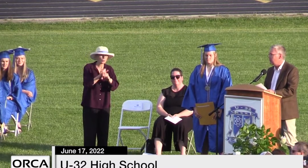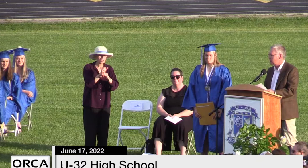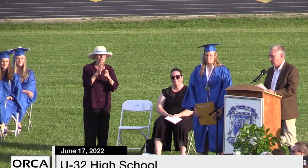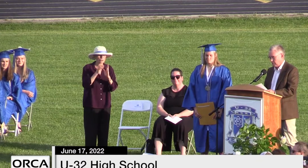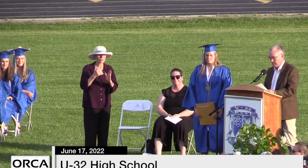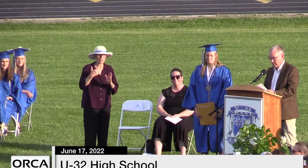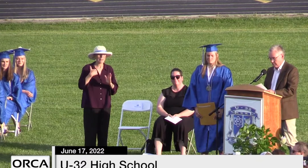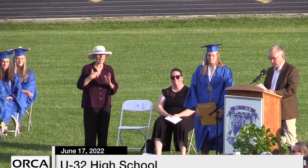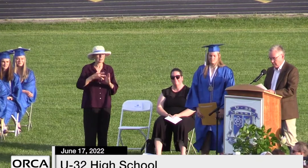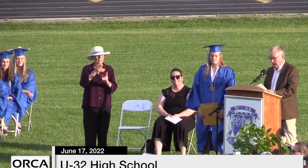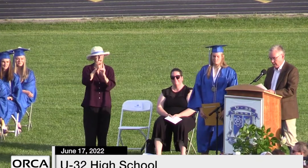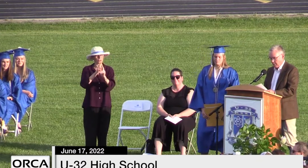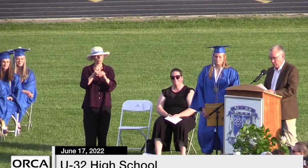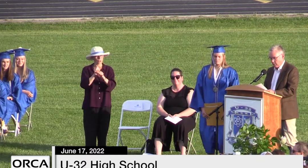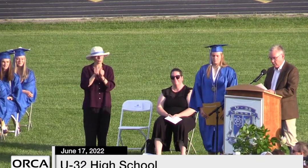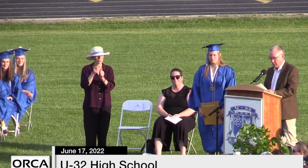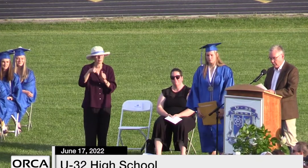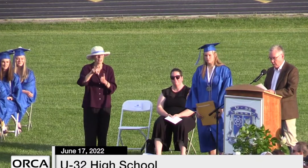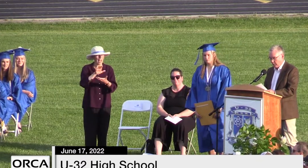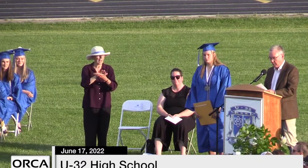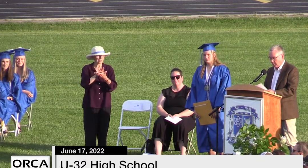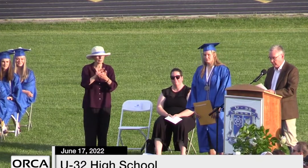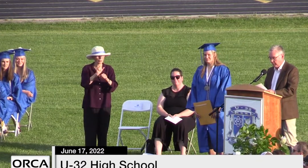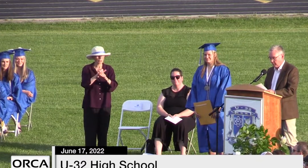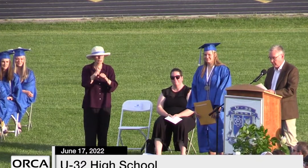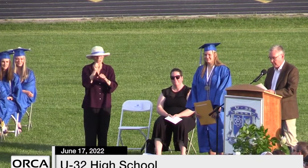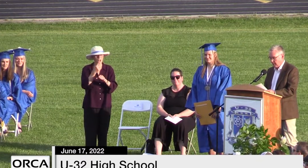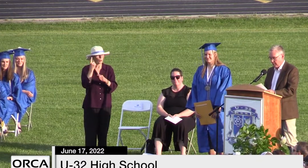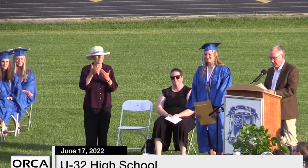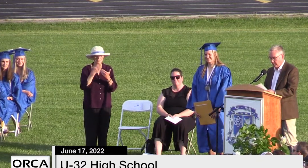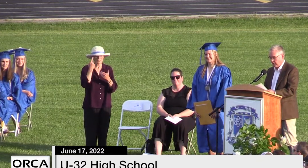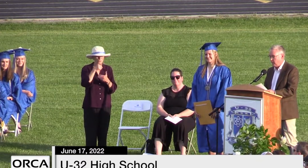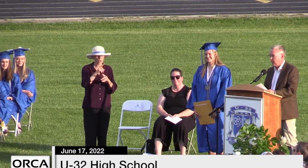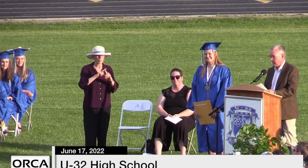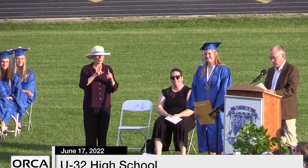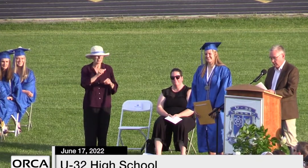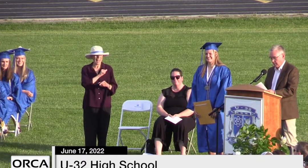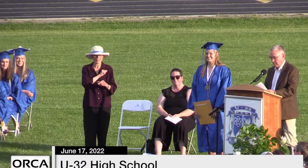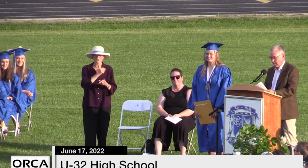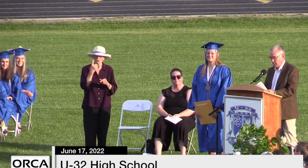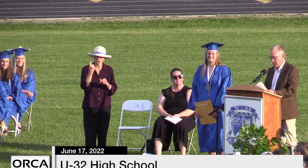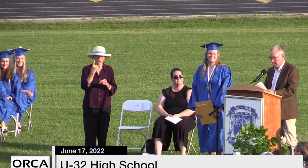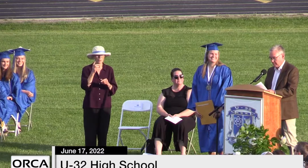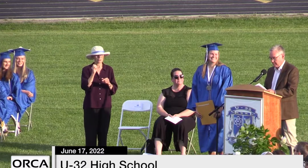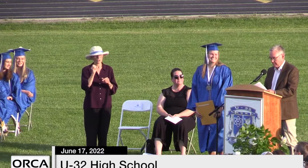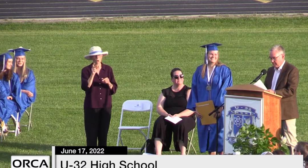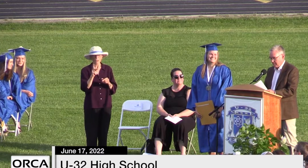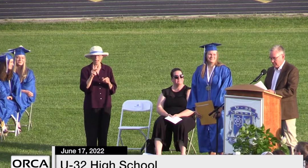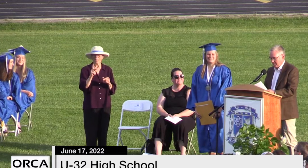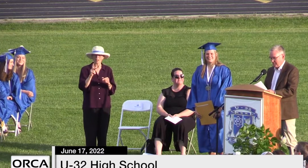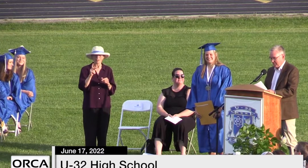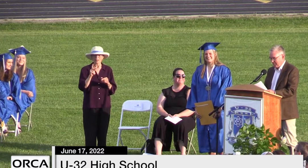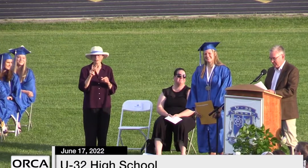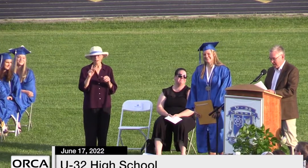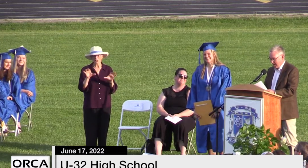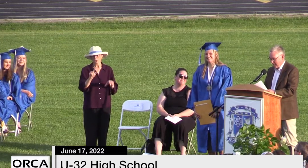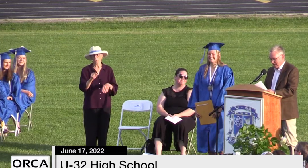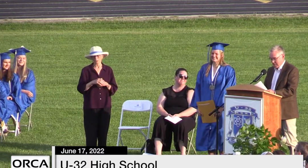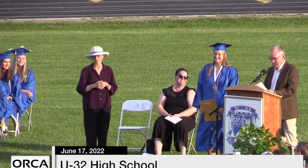had the privilege to work. Academic work has not always been easy for her, but her attitude is always, okay, I'll go do it. She puts in the